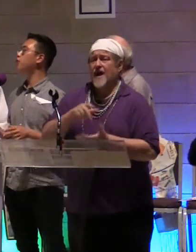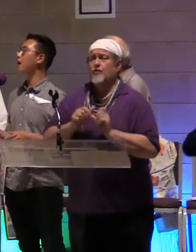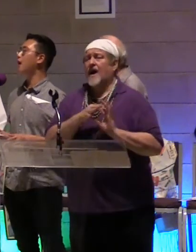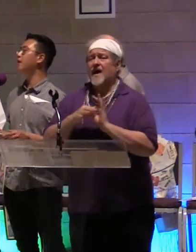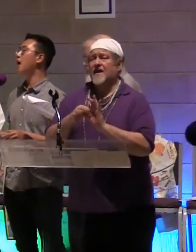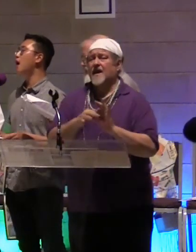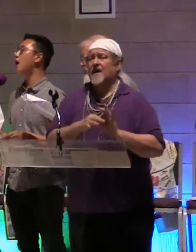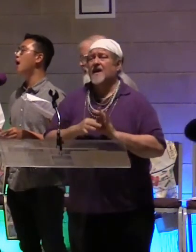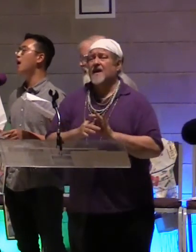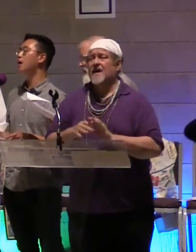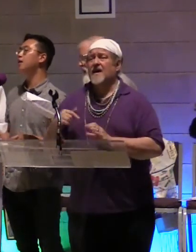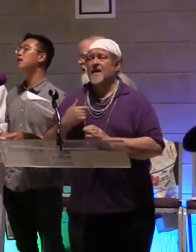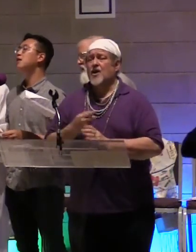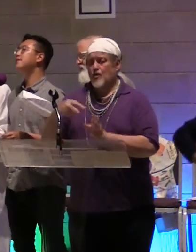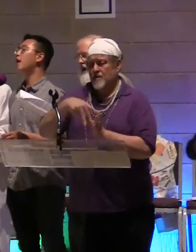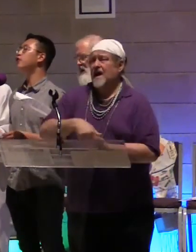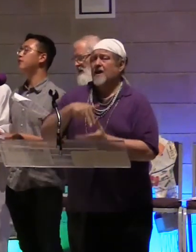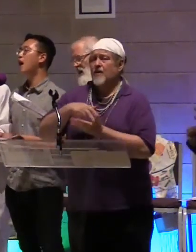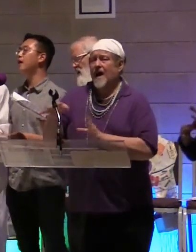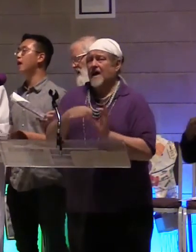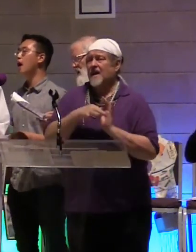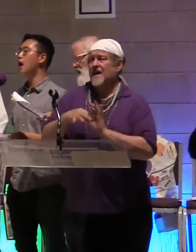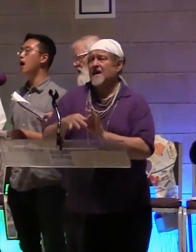stand united, we stand